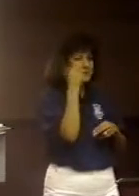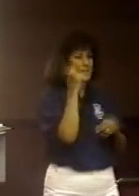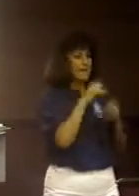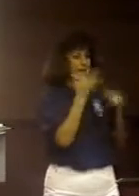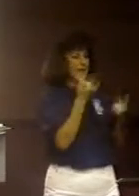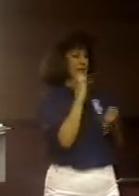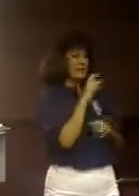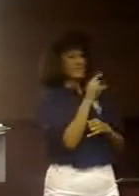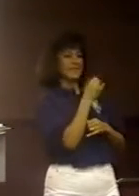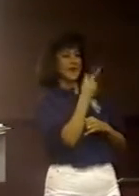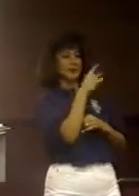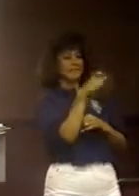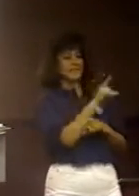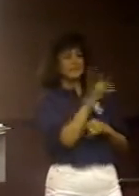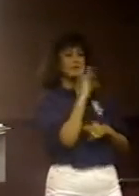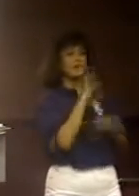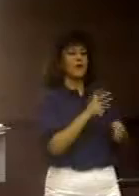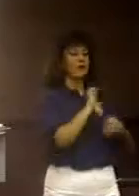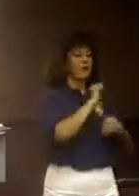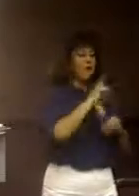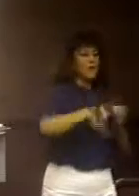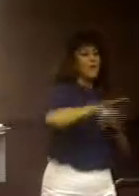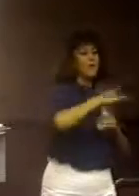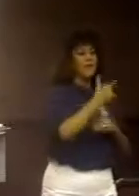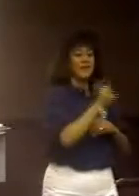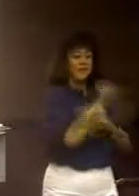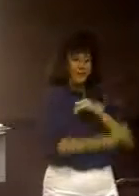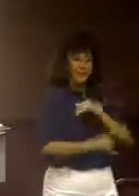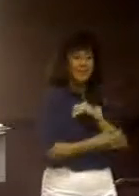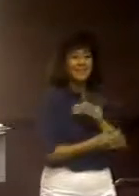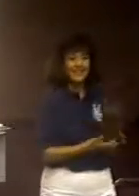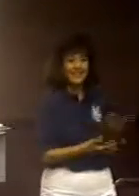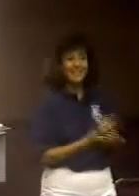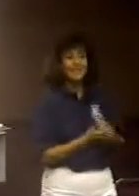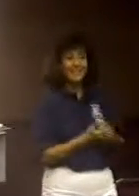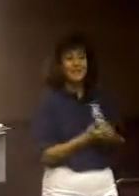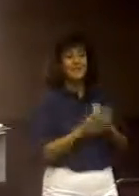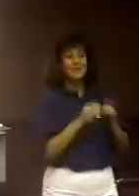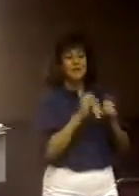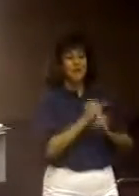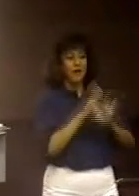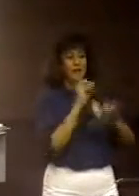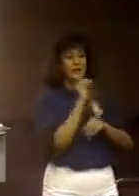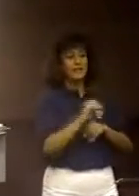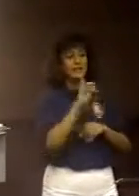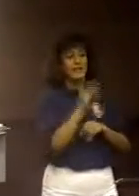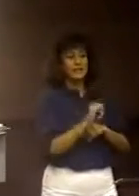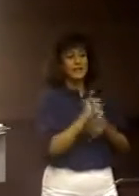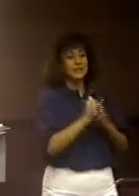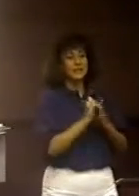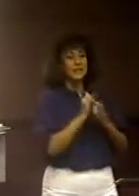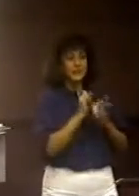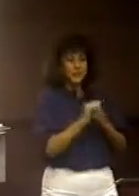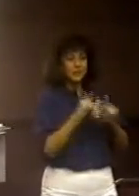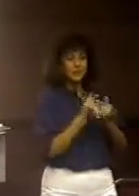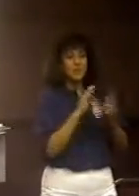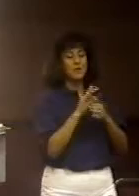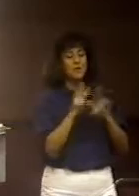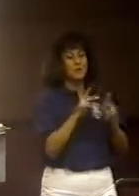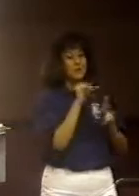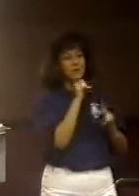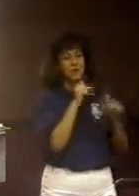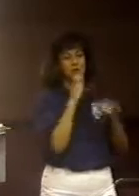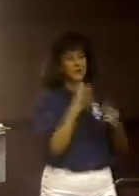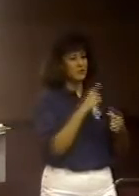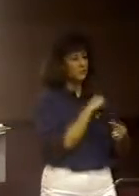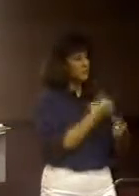a touted speaker all over the country. So obviously this group of people are not going to be strong supporters